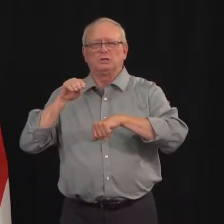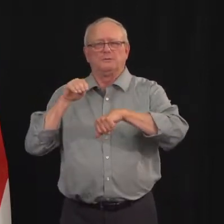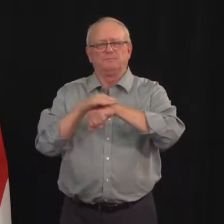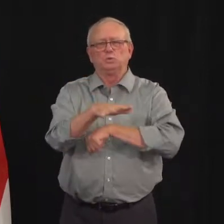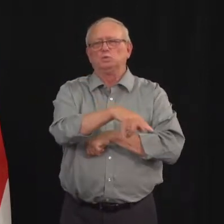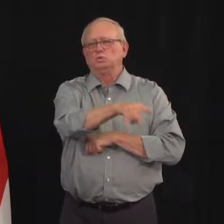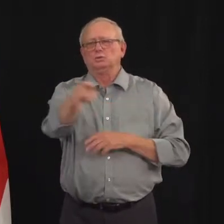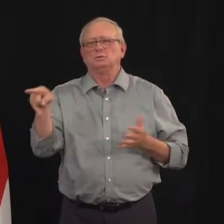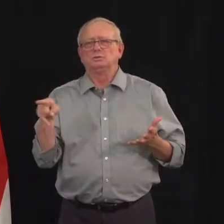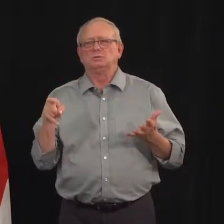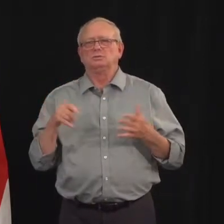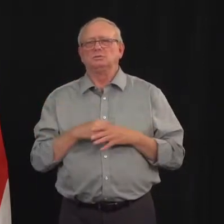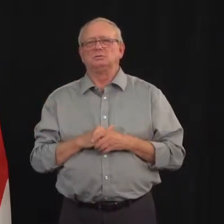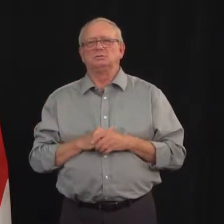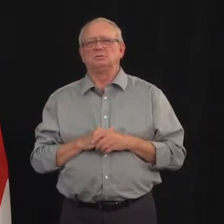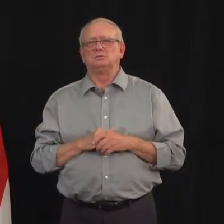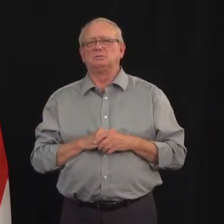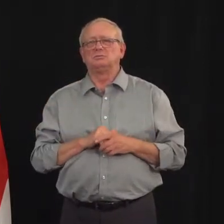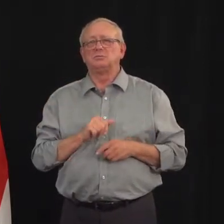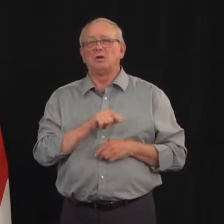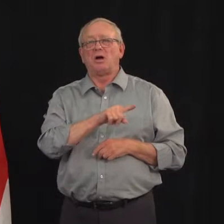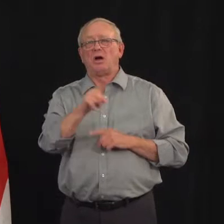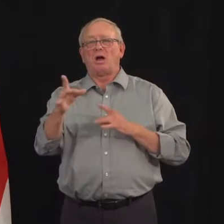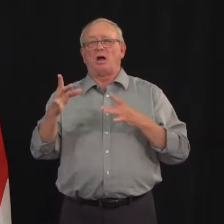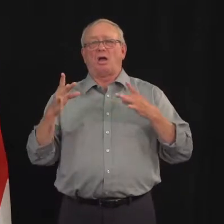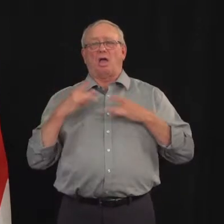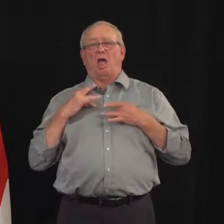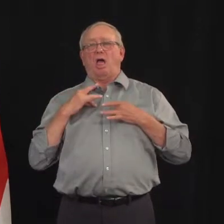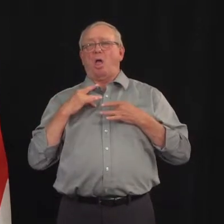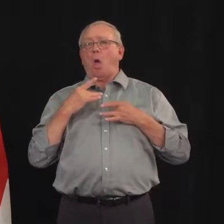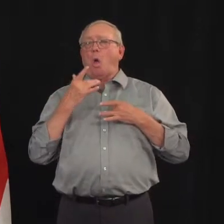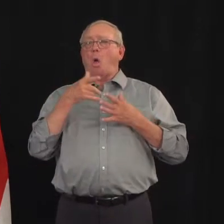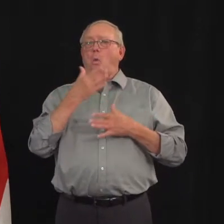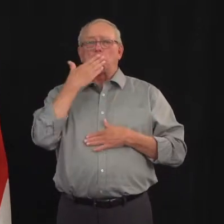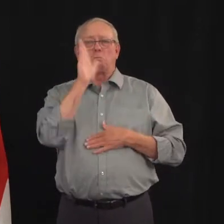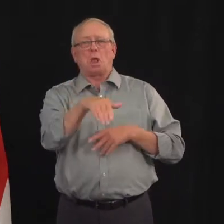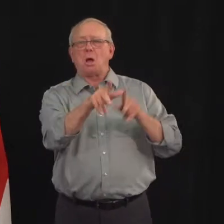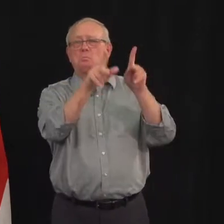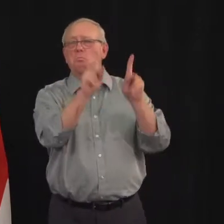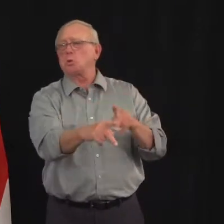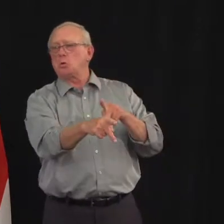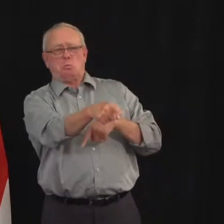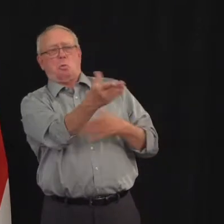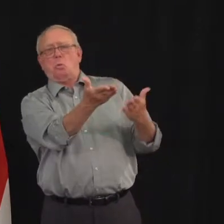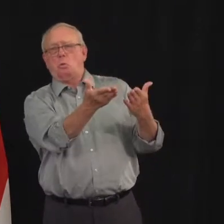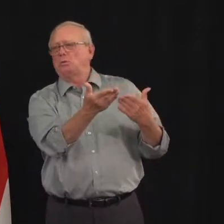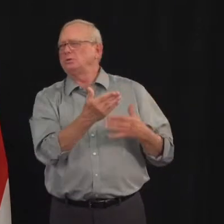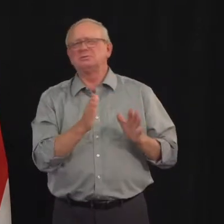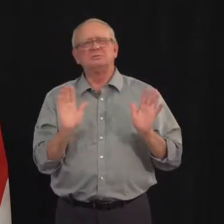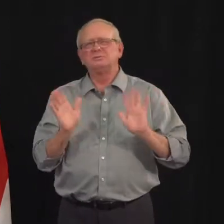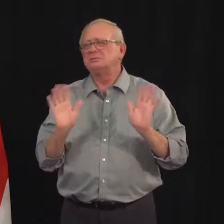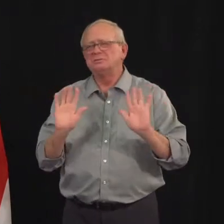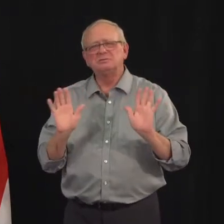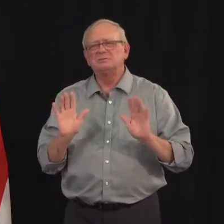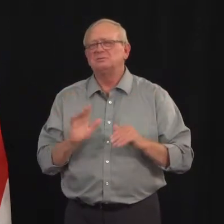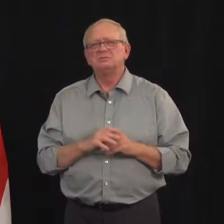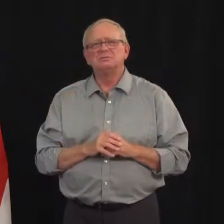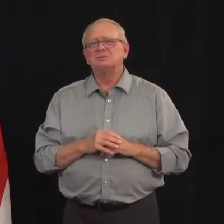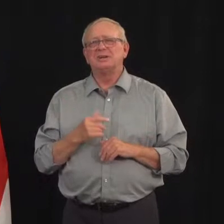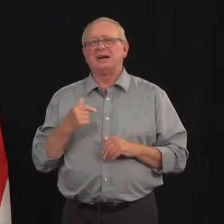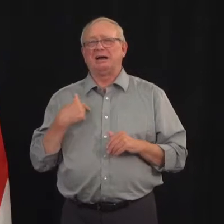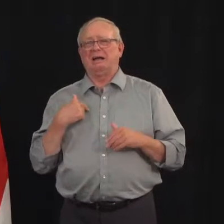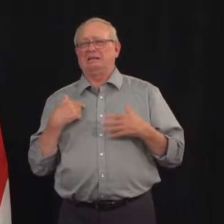catch COVID-19 aren't bad people, and at the same time, people who avoid COVID-19 exposure aren't